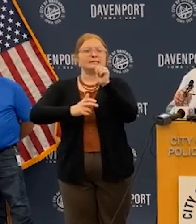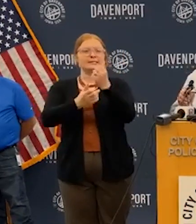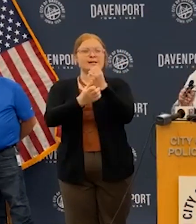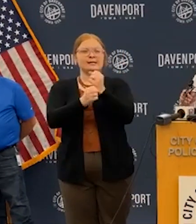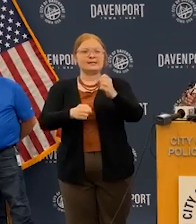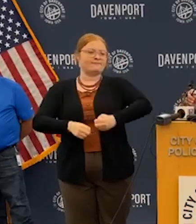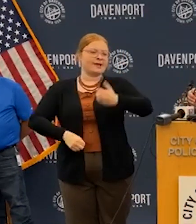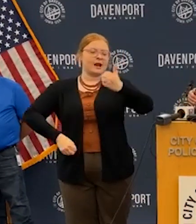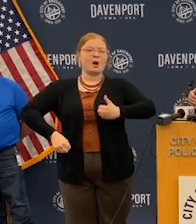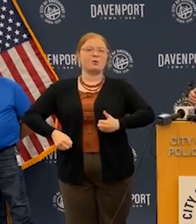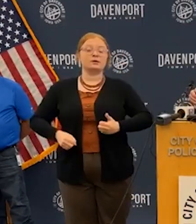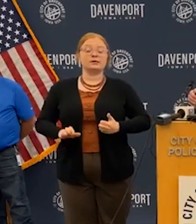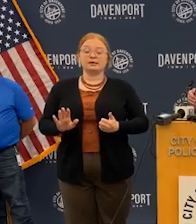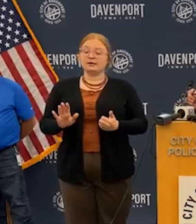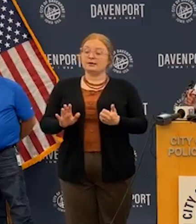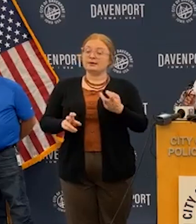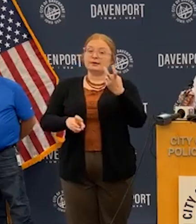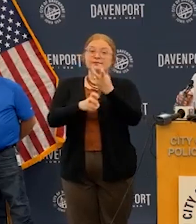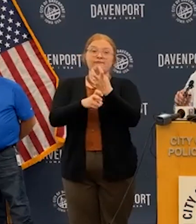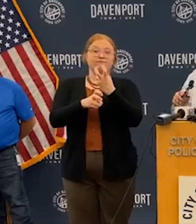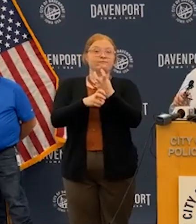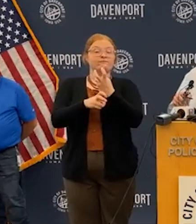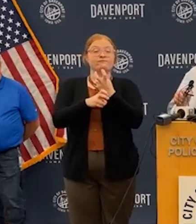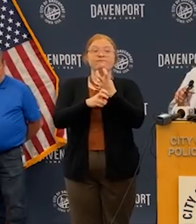interest in that.